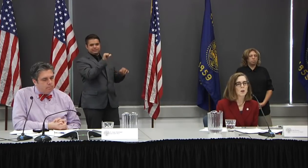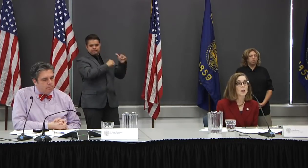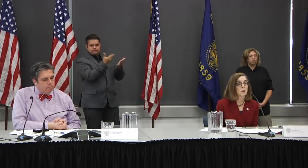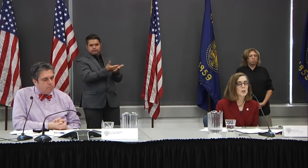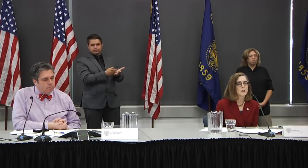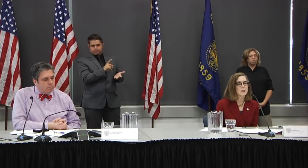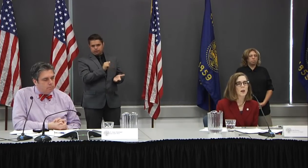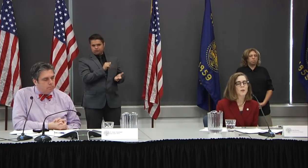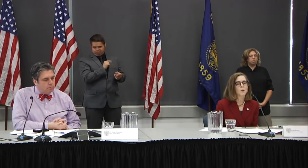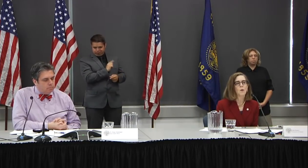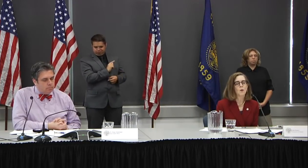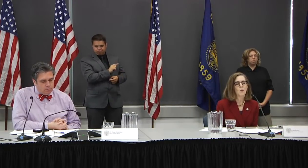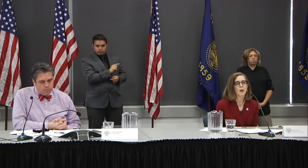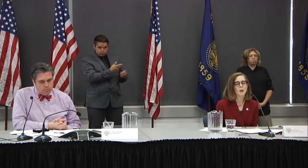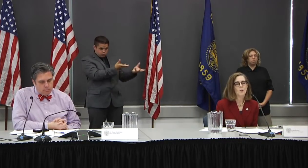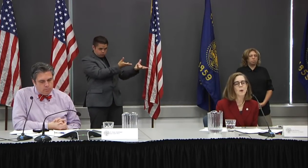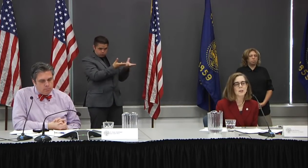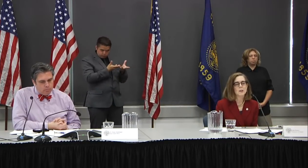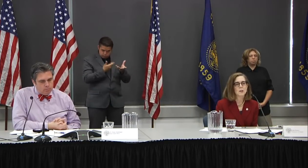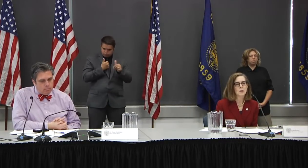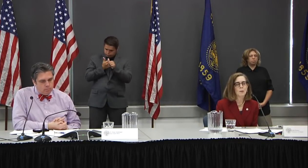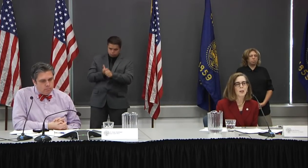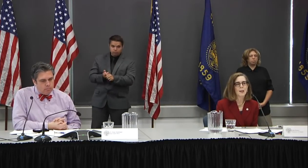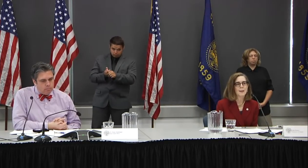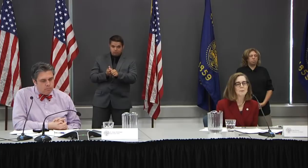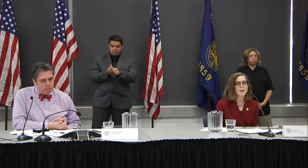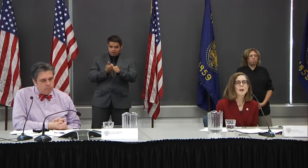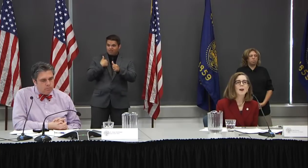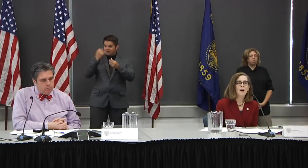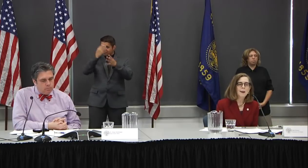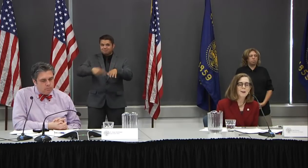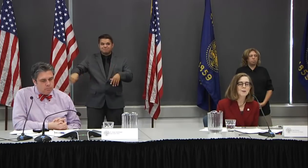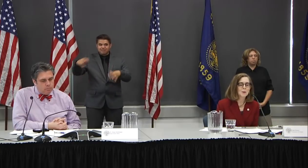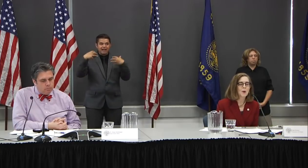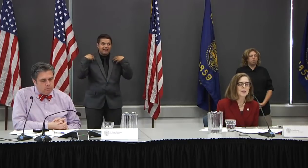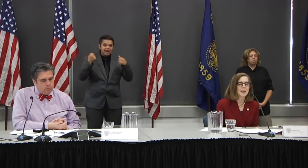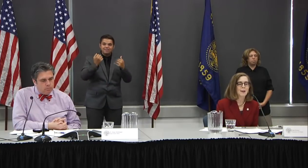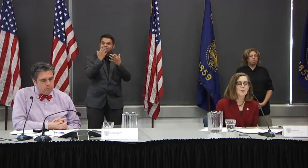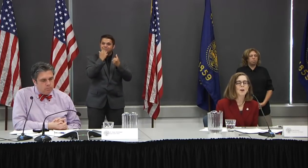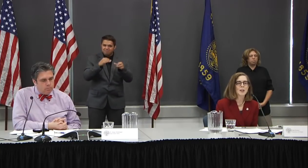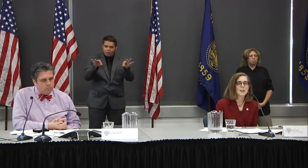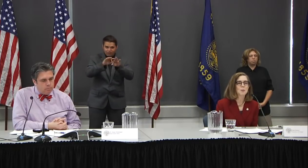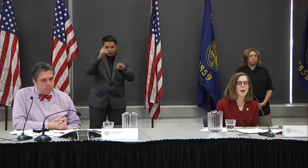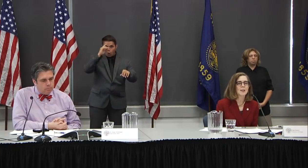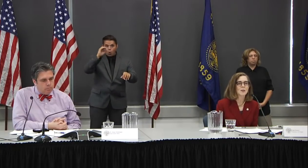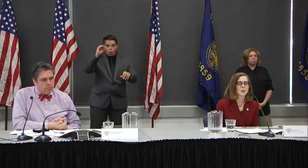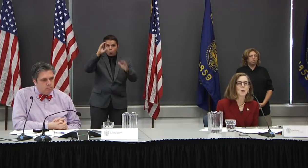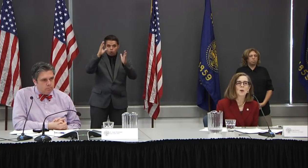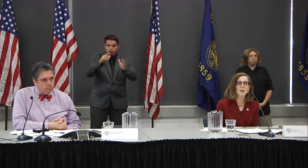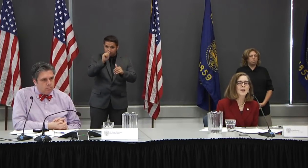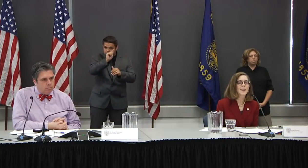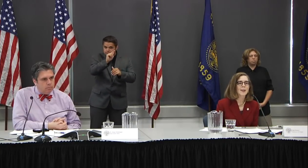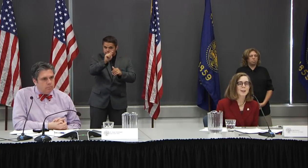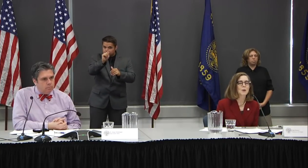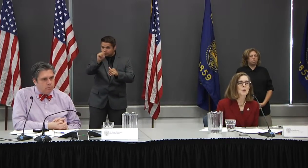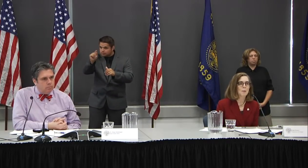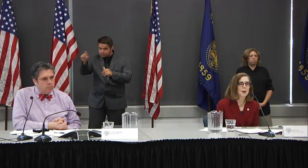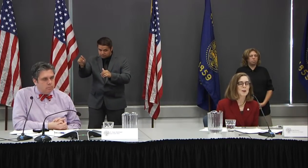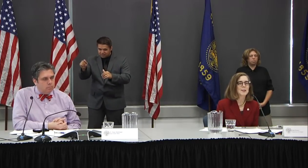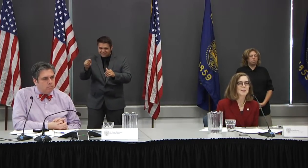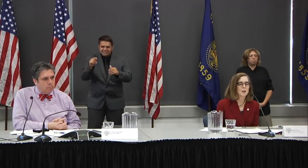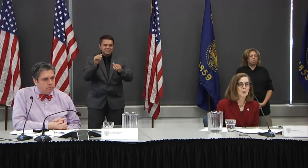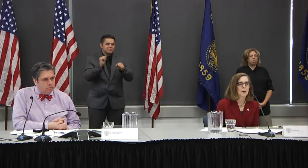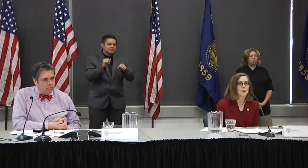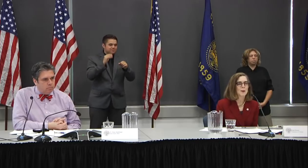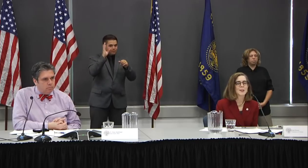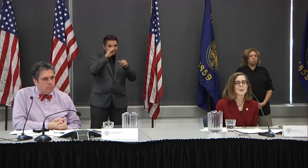of Oregonians at the forefront of my decision-making. I also want to get our kids back in school. And I know the